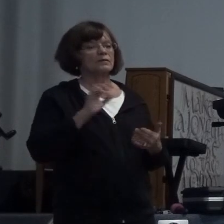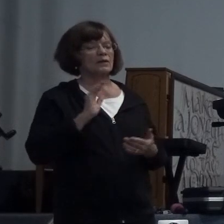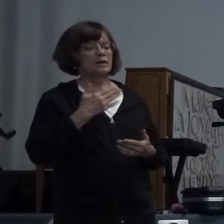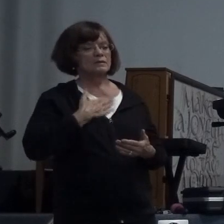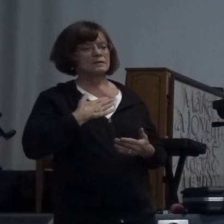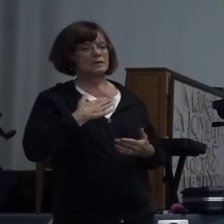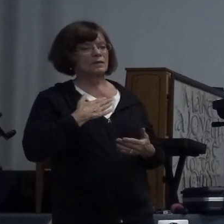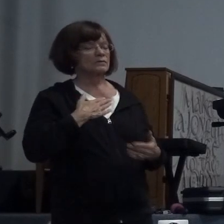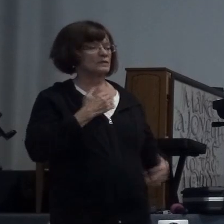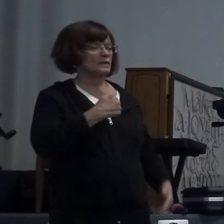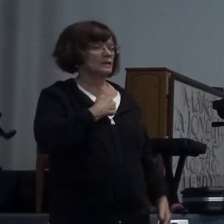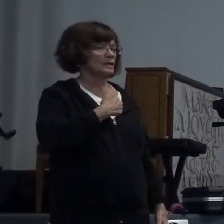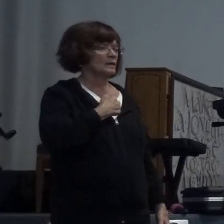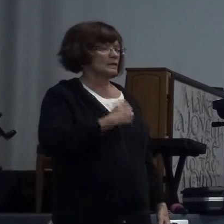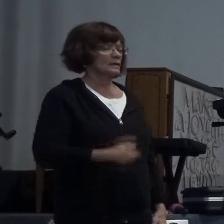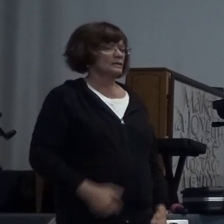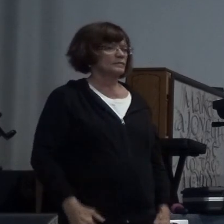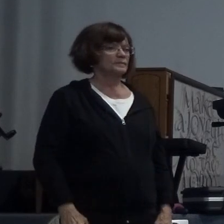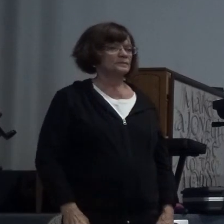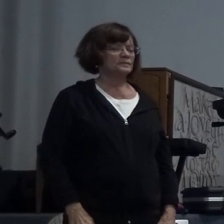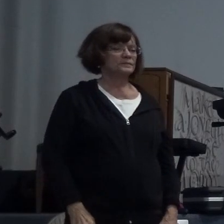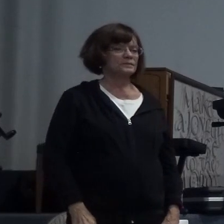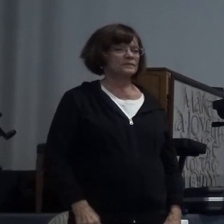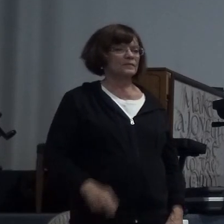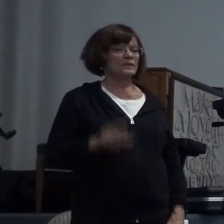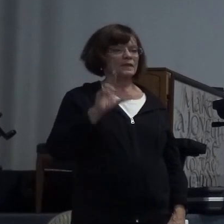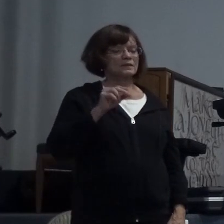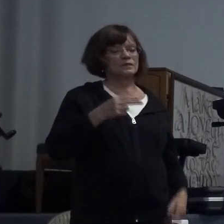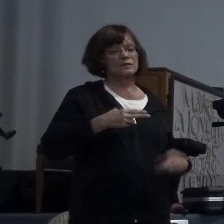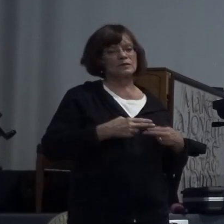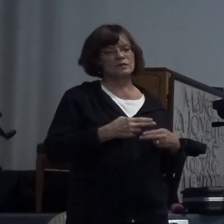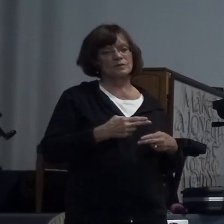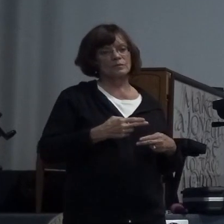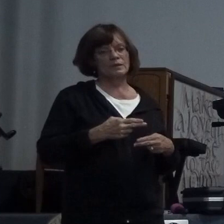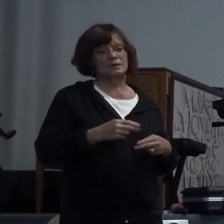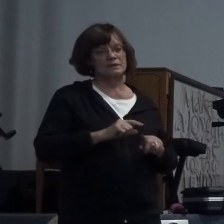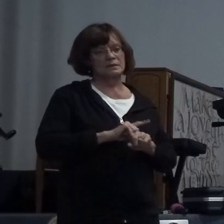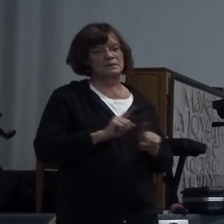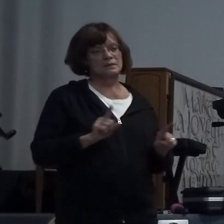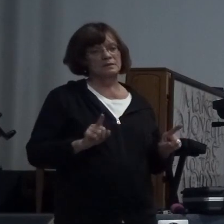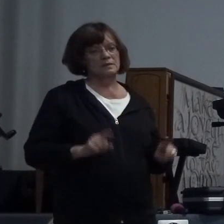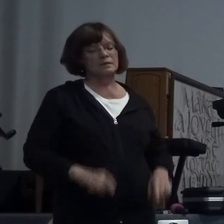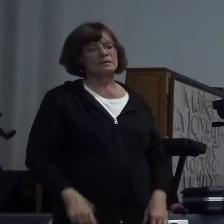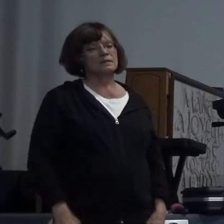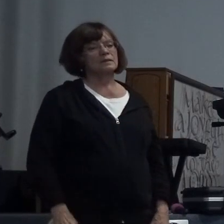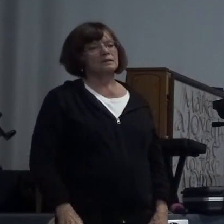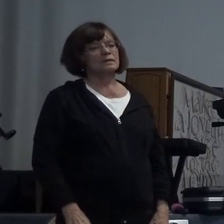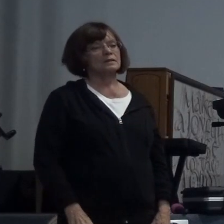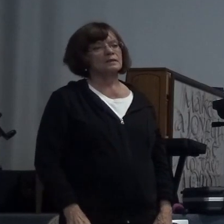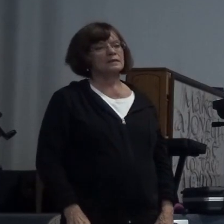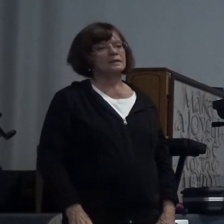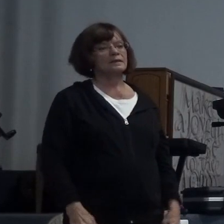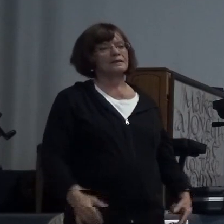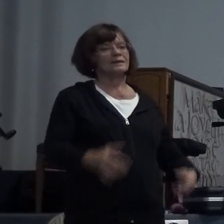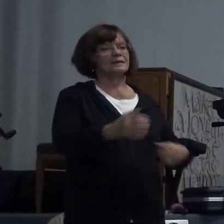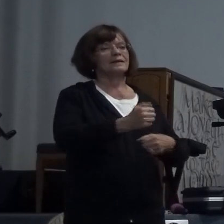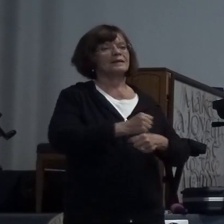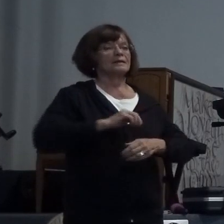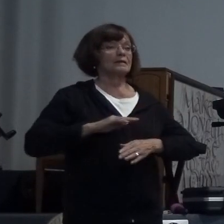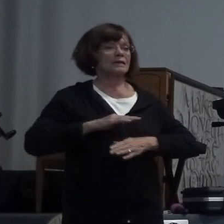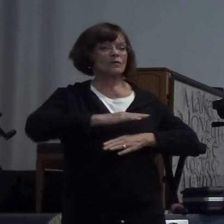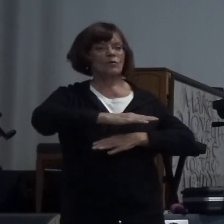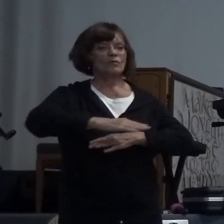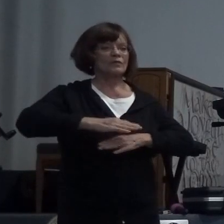Well, I'll tell you, and I'm going to be blunt, and I don't mean to offend, but get over yourself if you need to